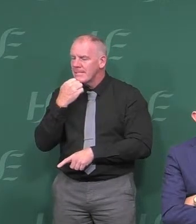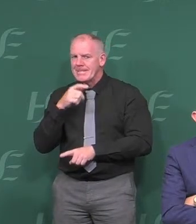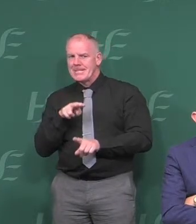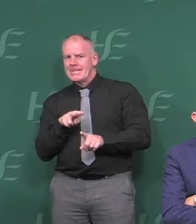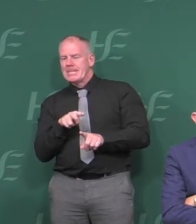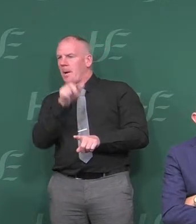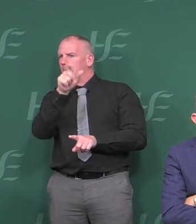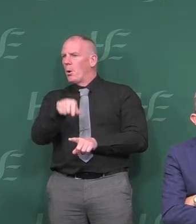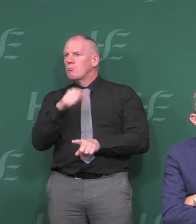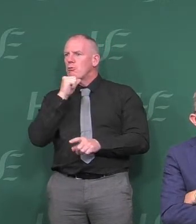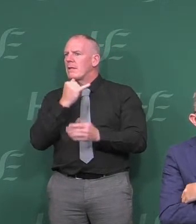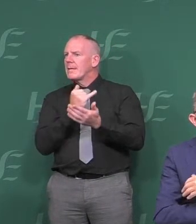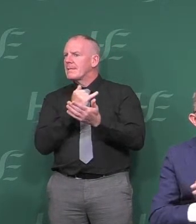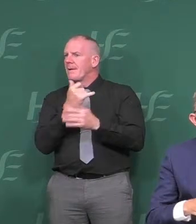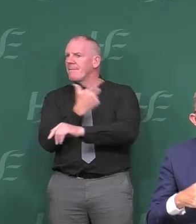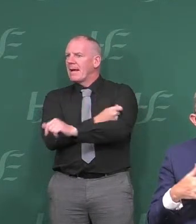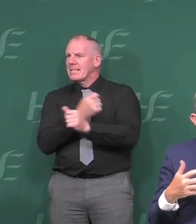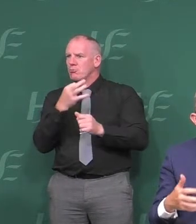risk assessment, having